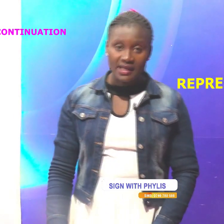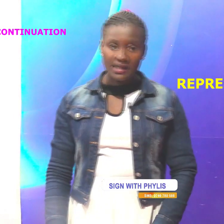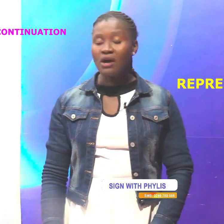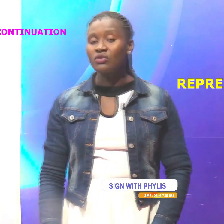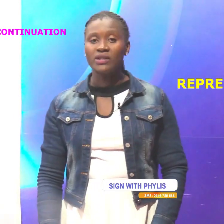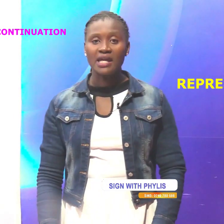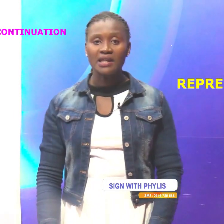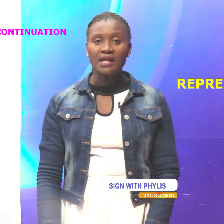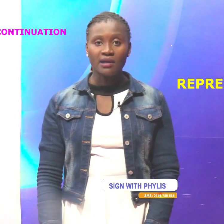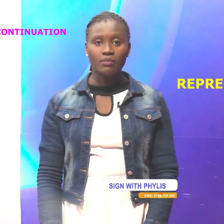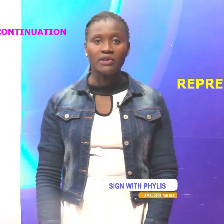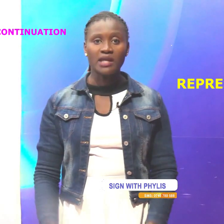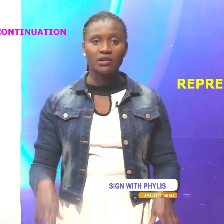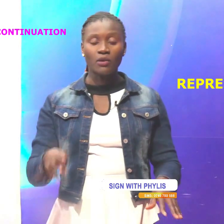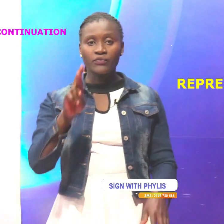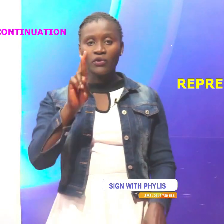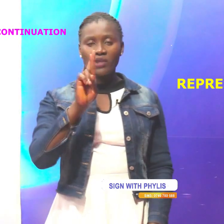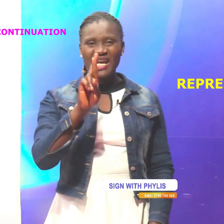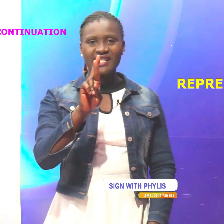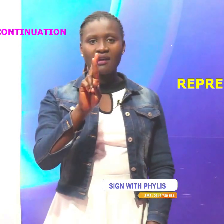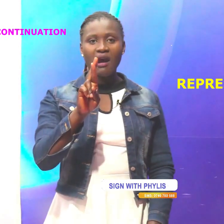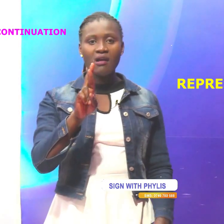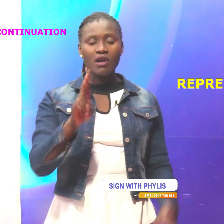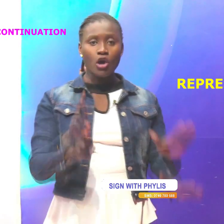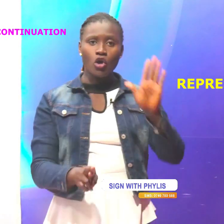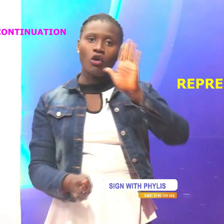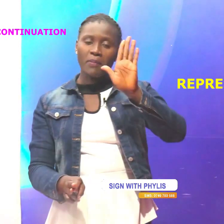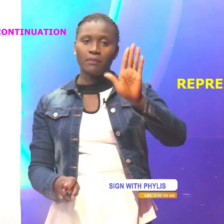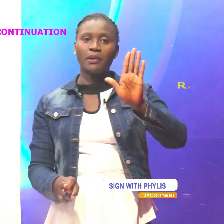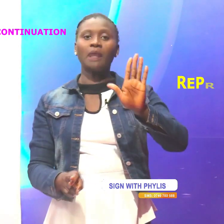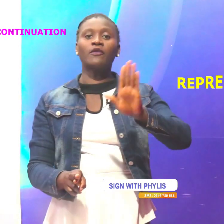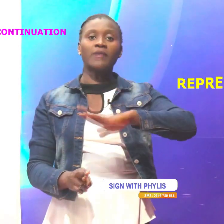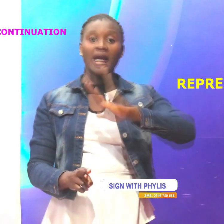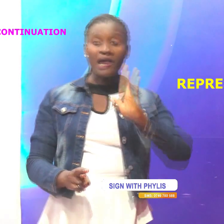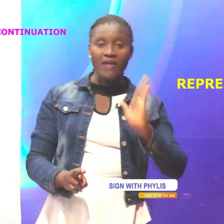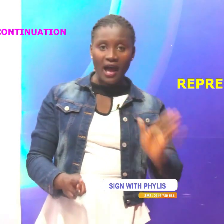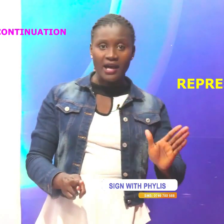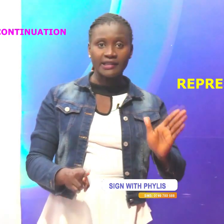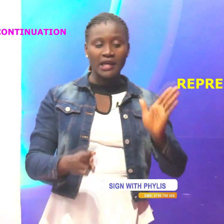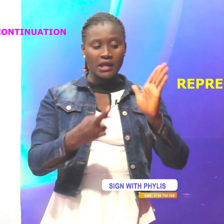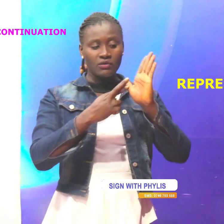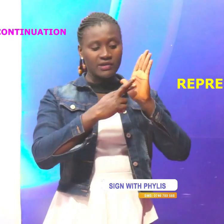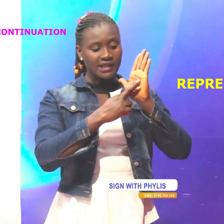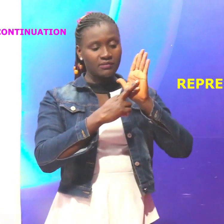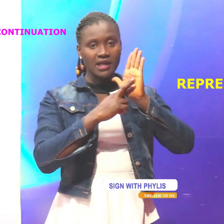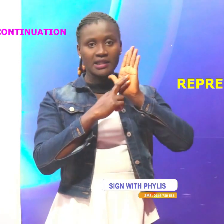do we sign represent? So with the letter R, open palm from the other hand, you just make it like